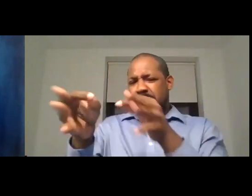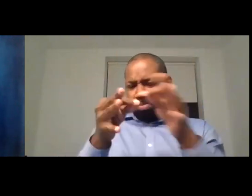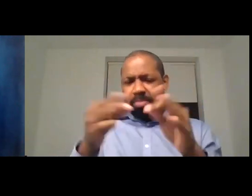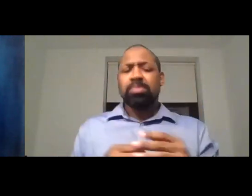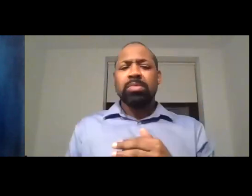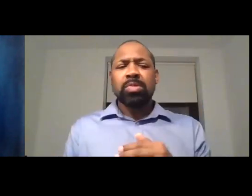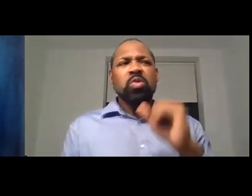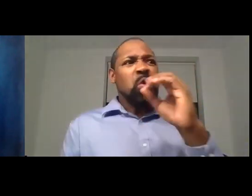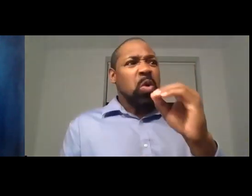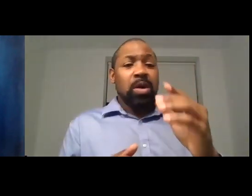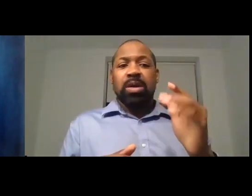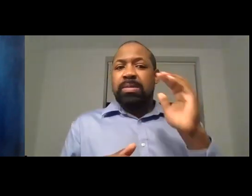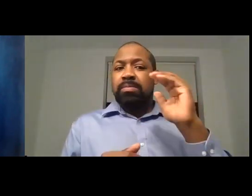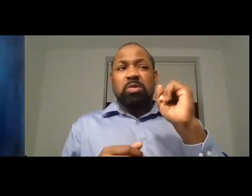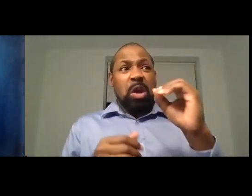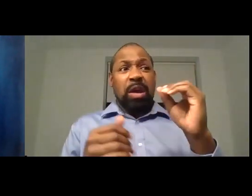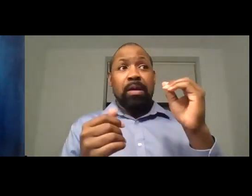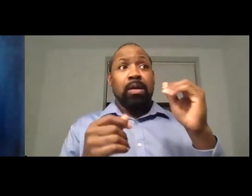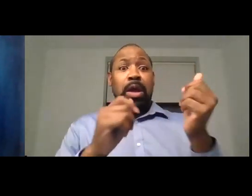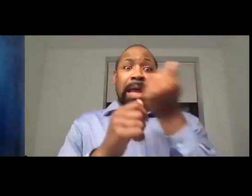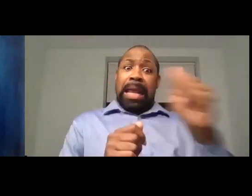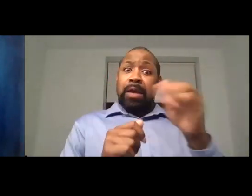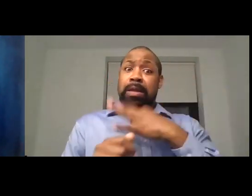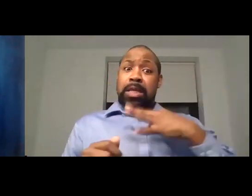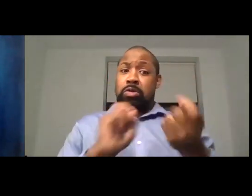And we're going to be continuing to explain that.